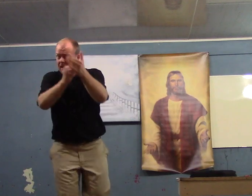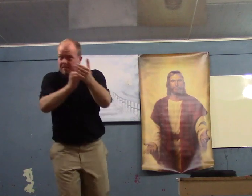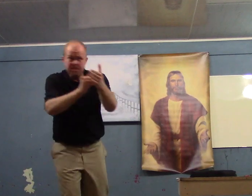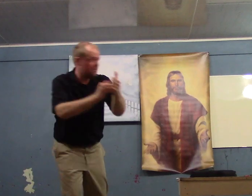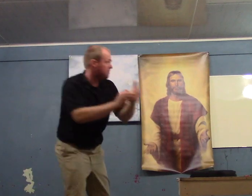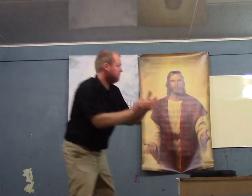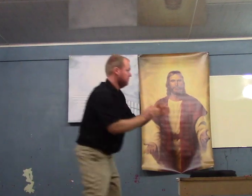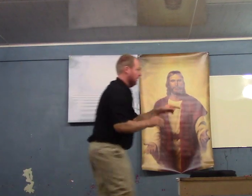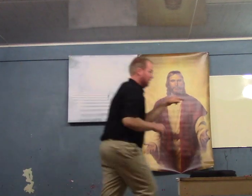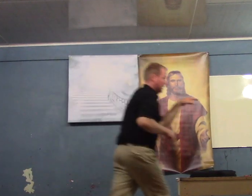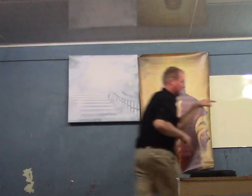not.